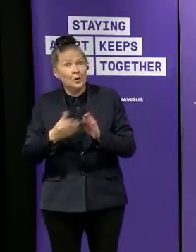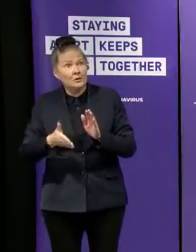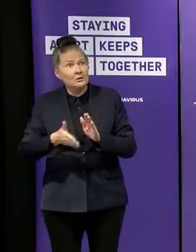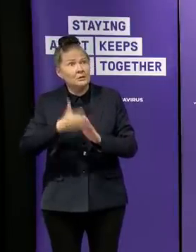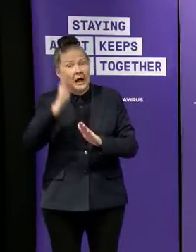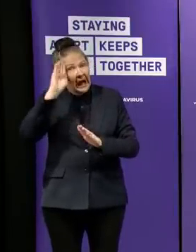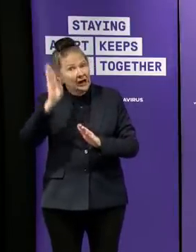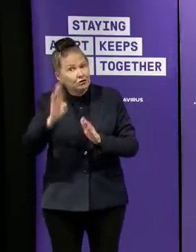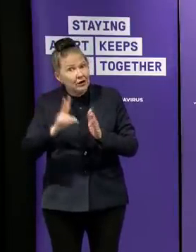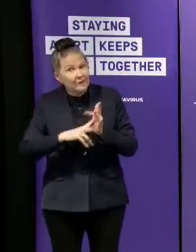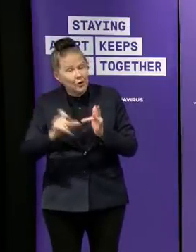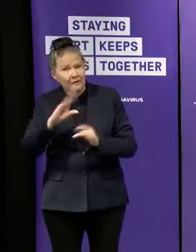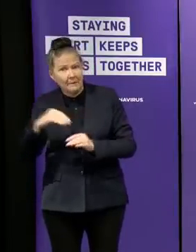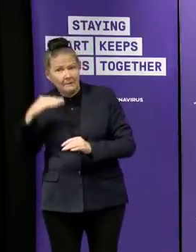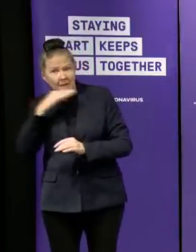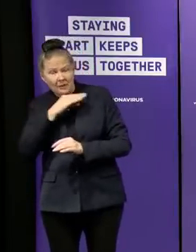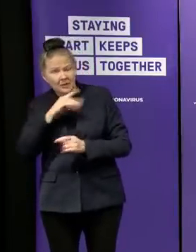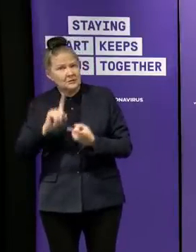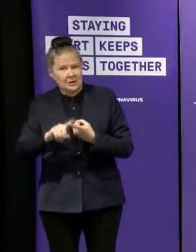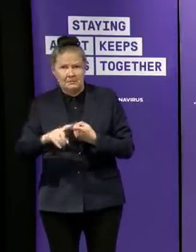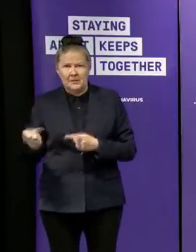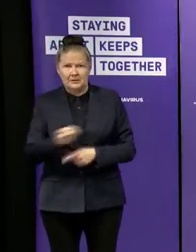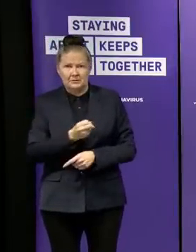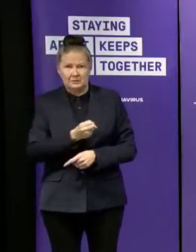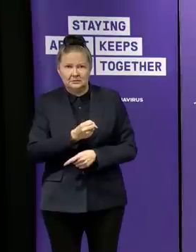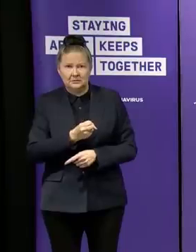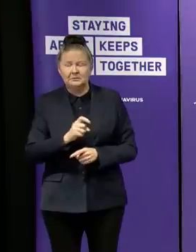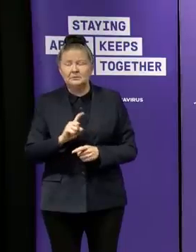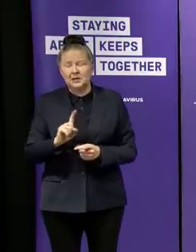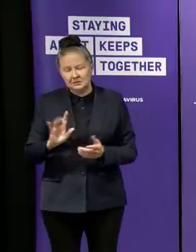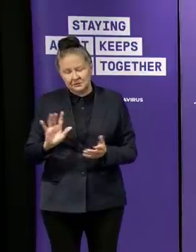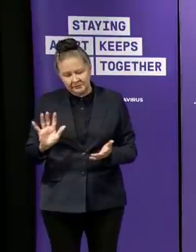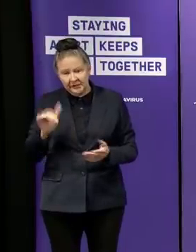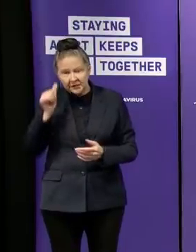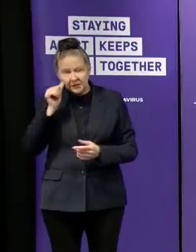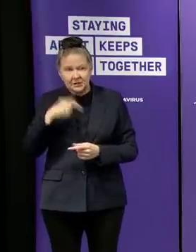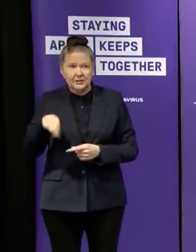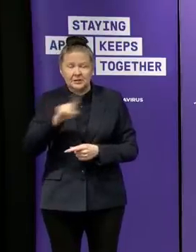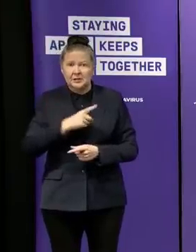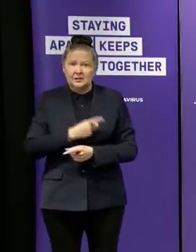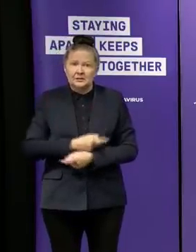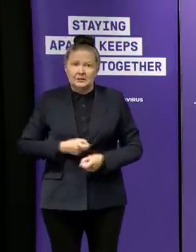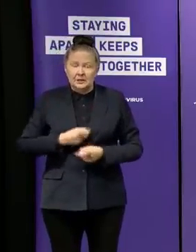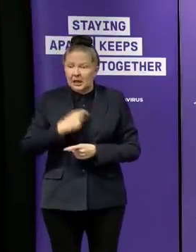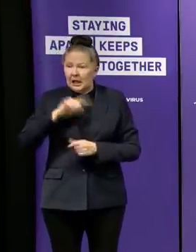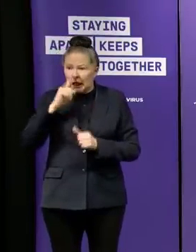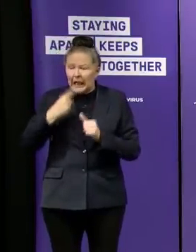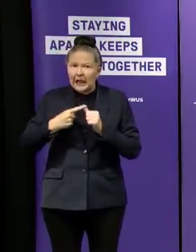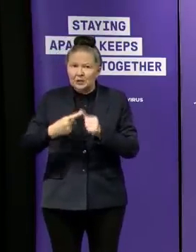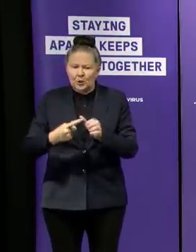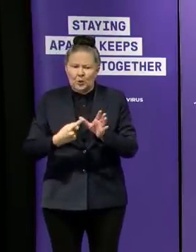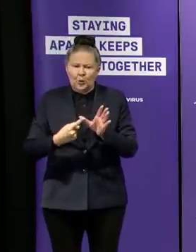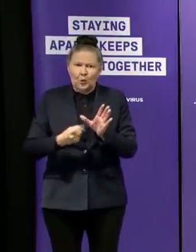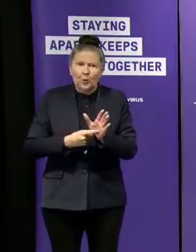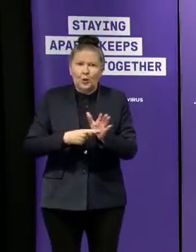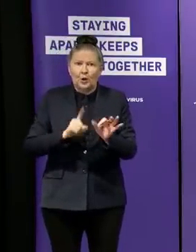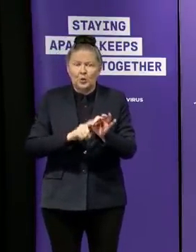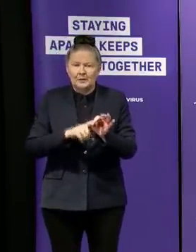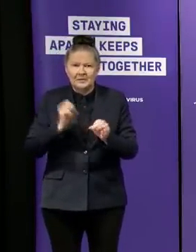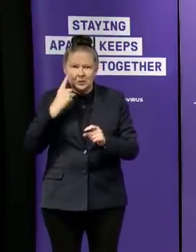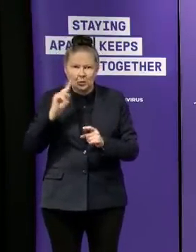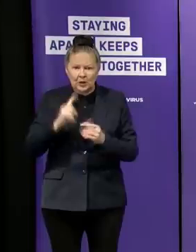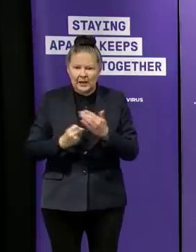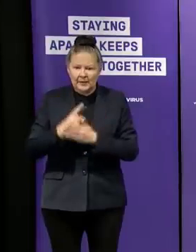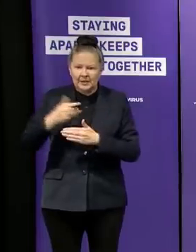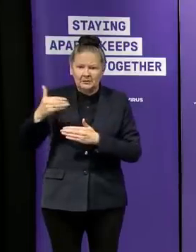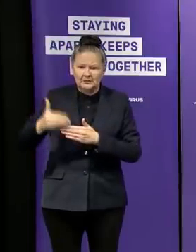issue. Again, that's why I know it's frustrating. Not every question can be answered today because we've got to see how things unfold,